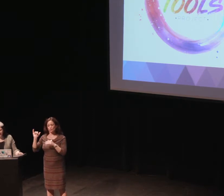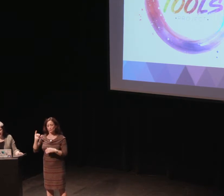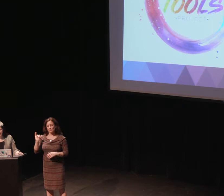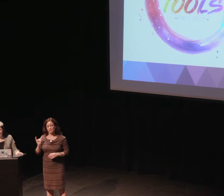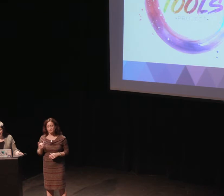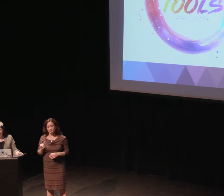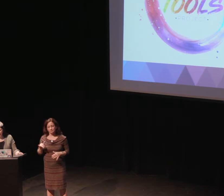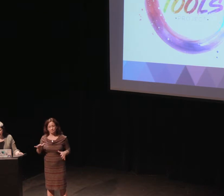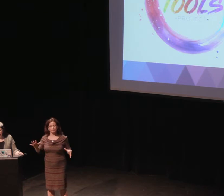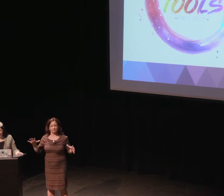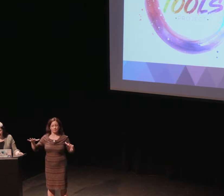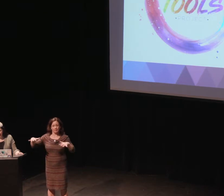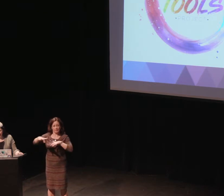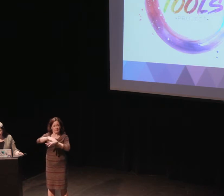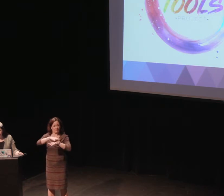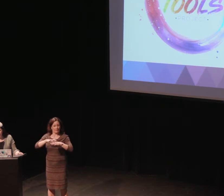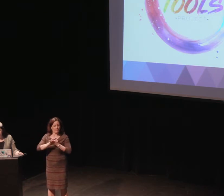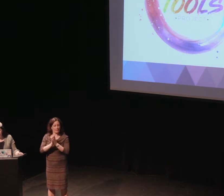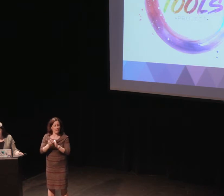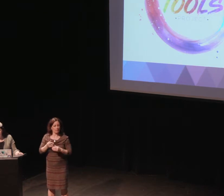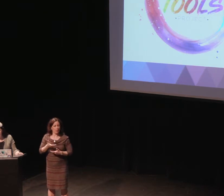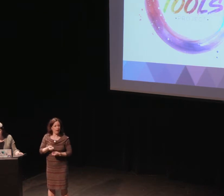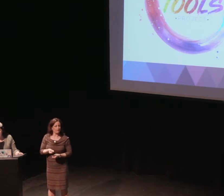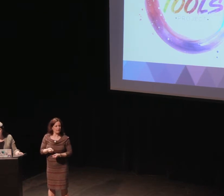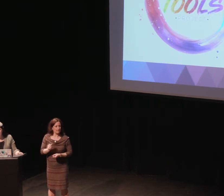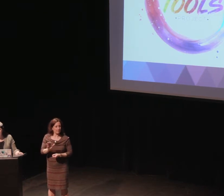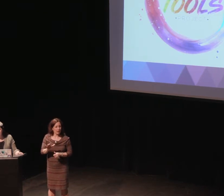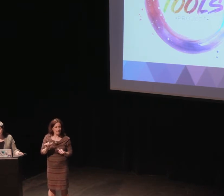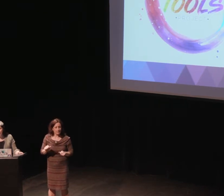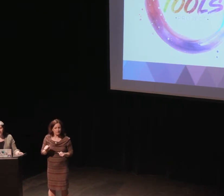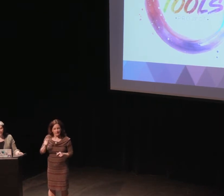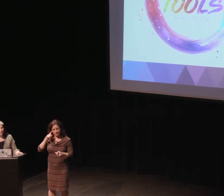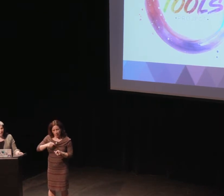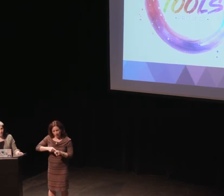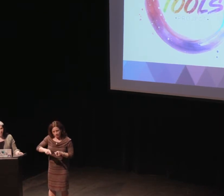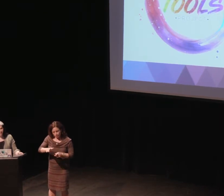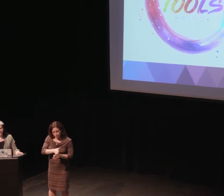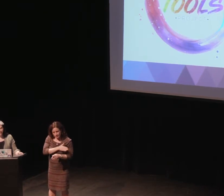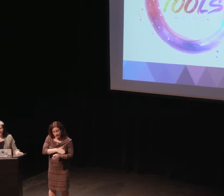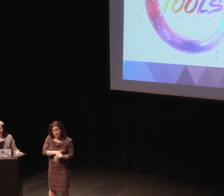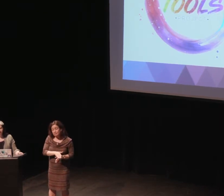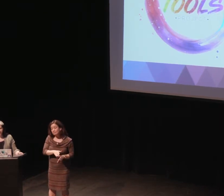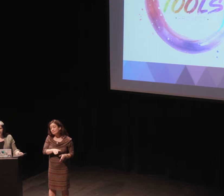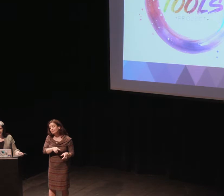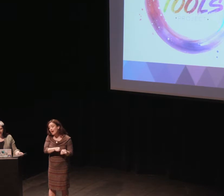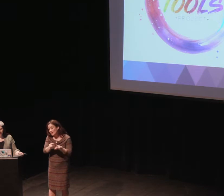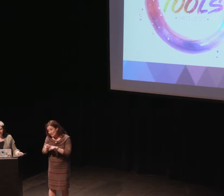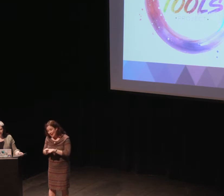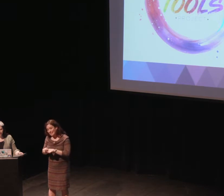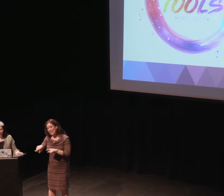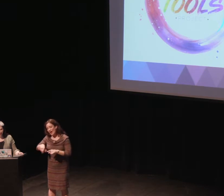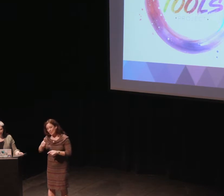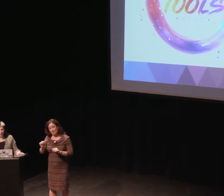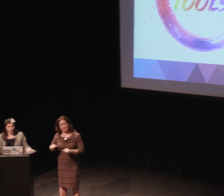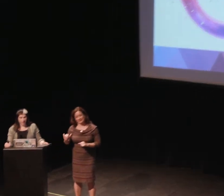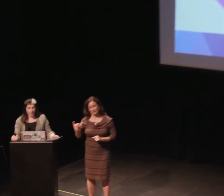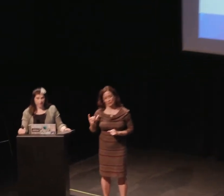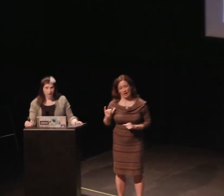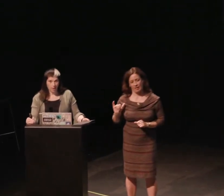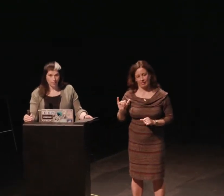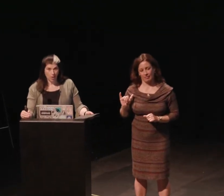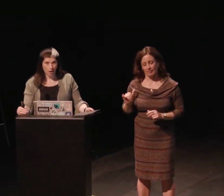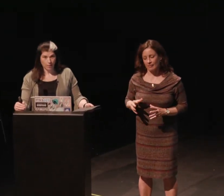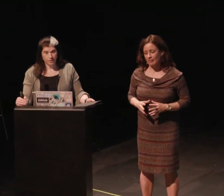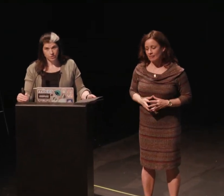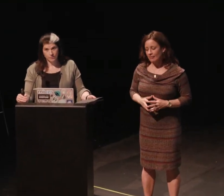more confident about their abilities in music. But then, of course, there are other abilities as well.